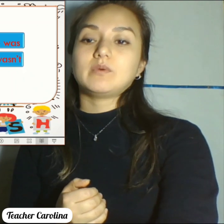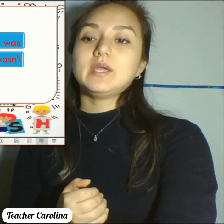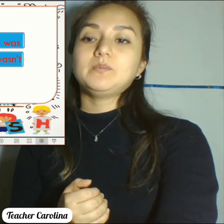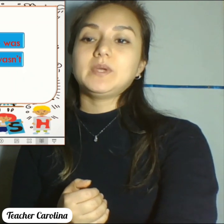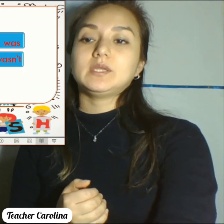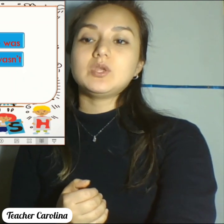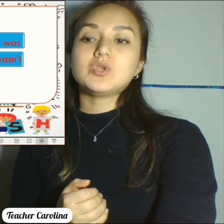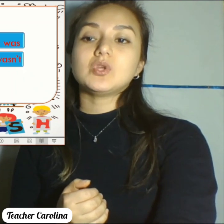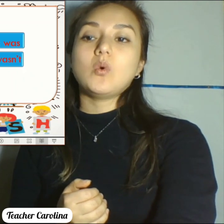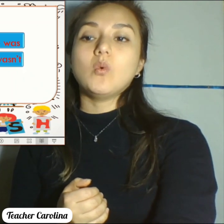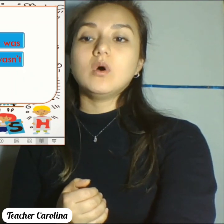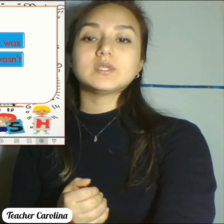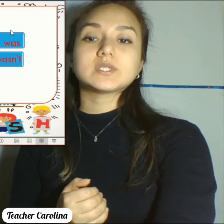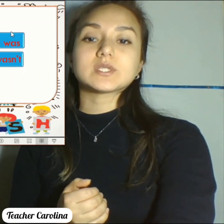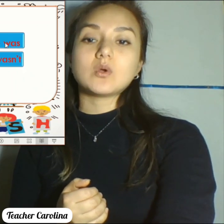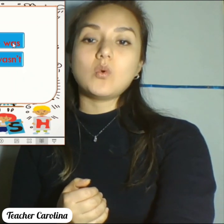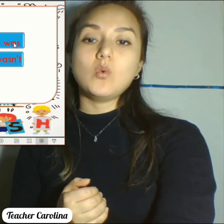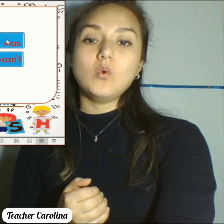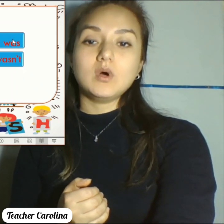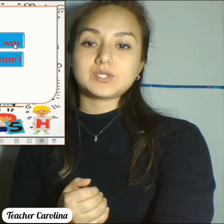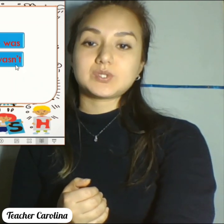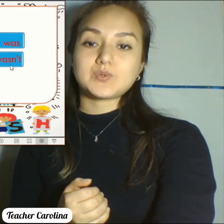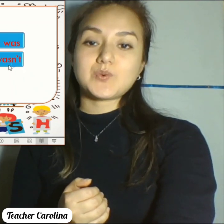Right? Pay attention. Was, right?